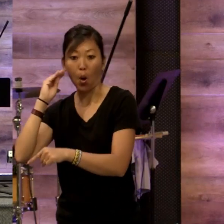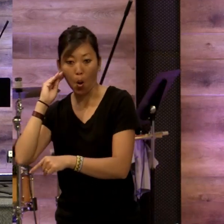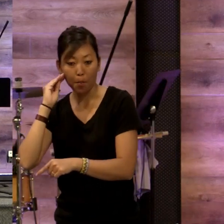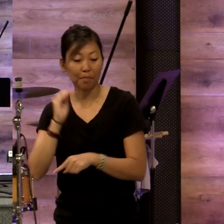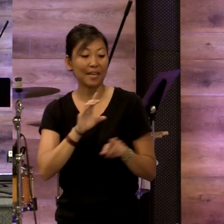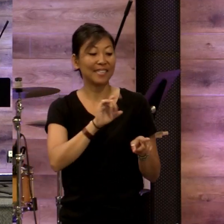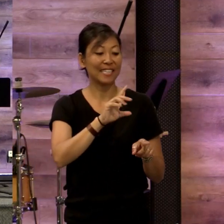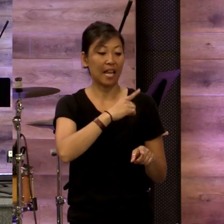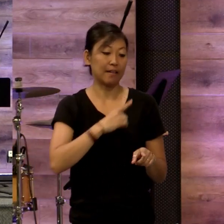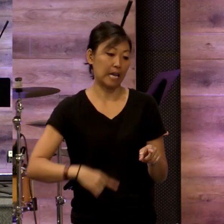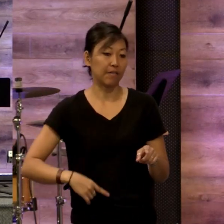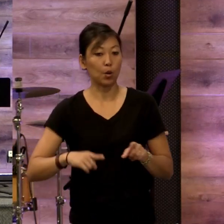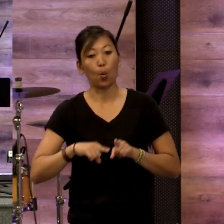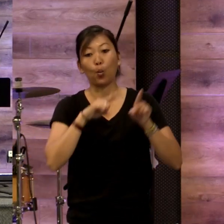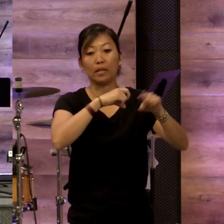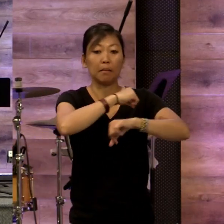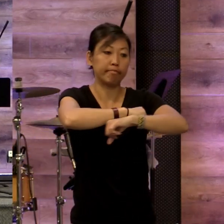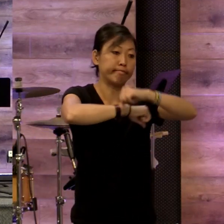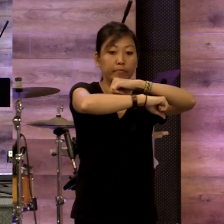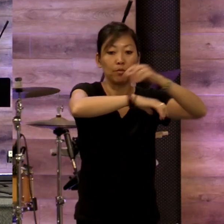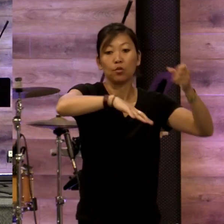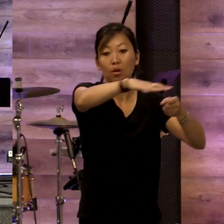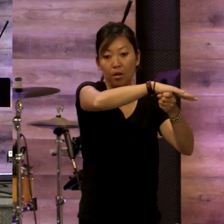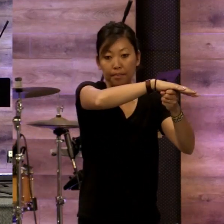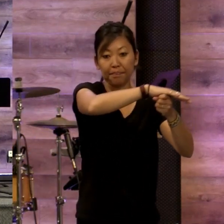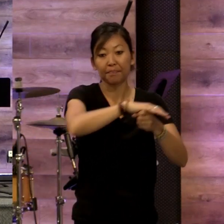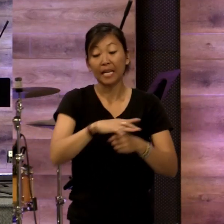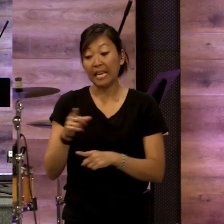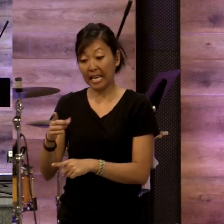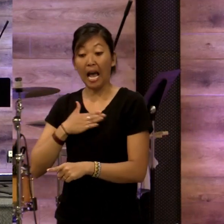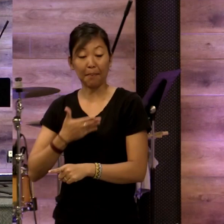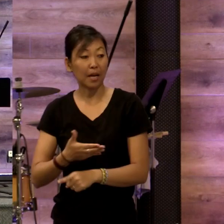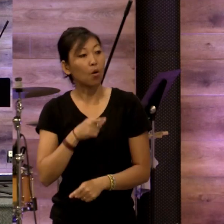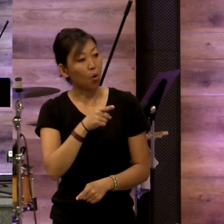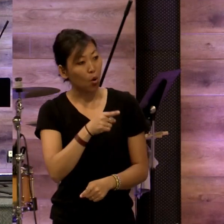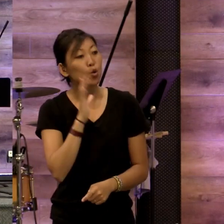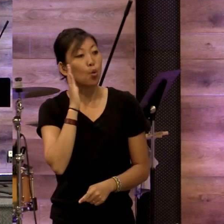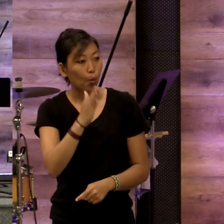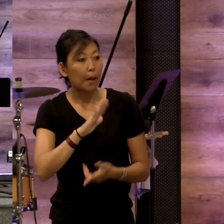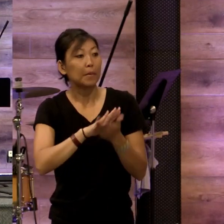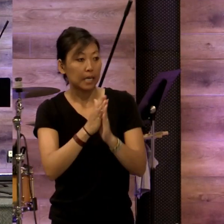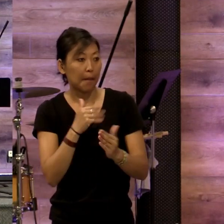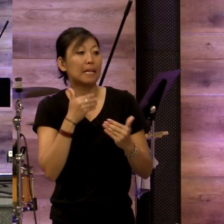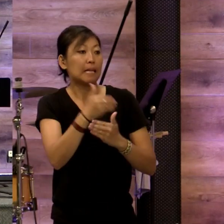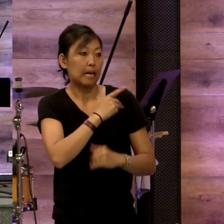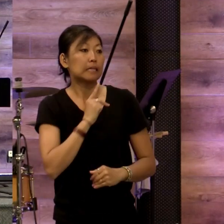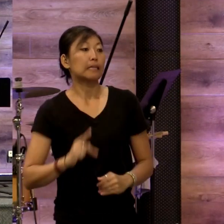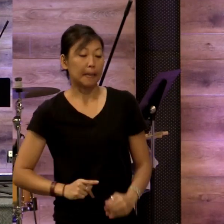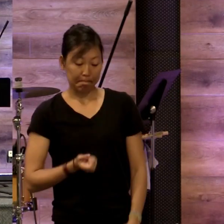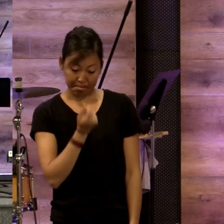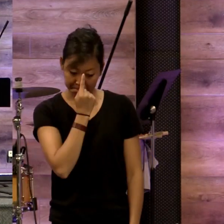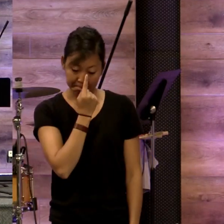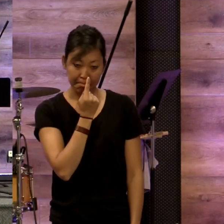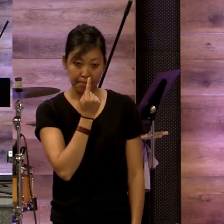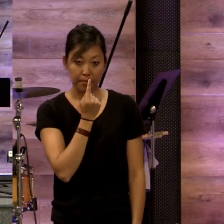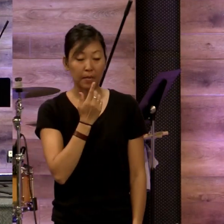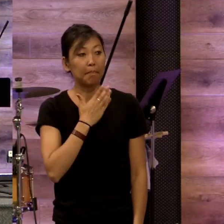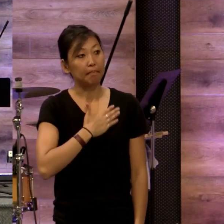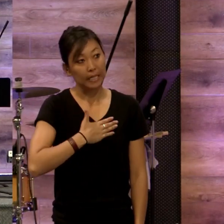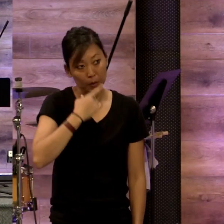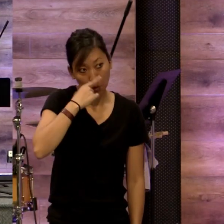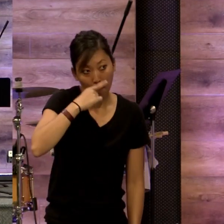stronghold. David, I know you're going to be king. I see the handwriting on the wall now. So I want you to do me a